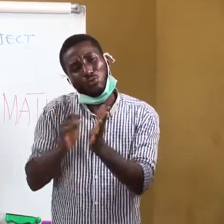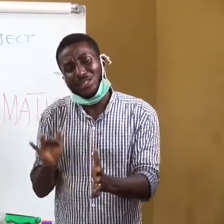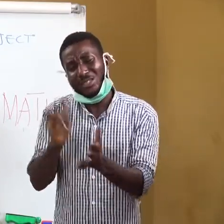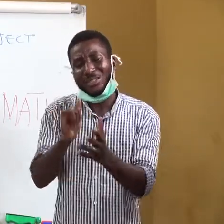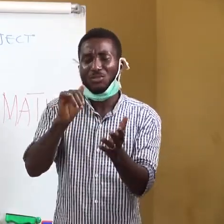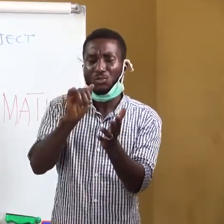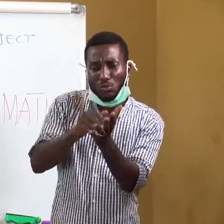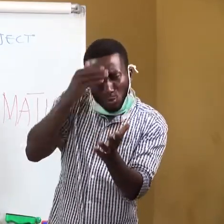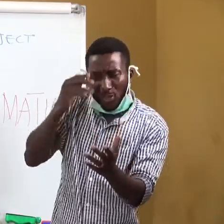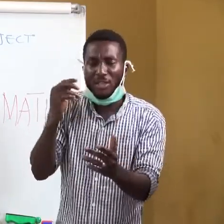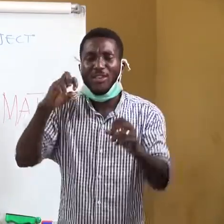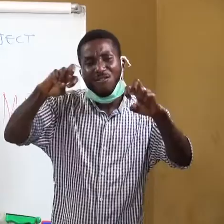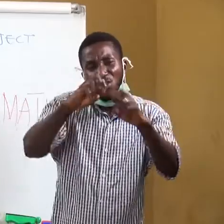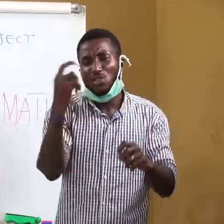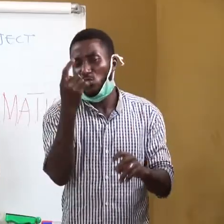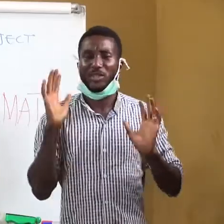study physics only.